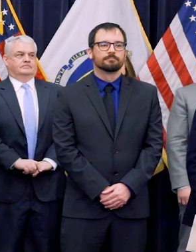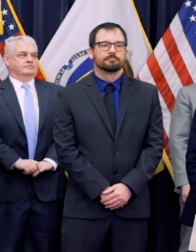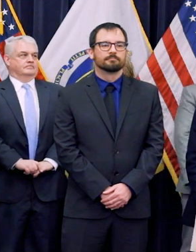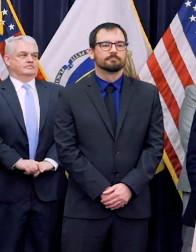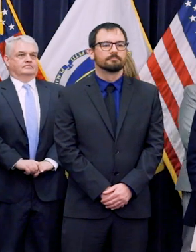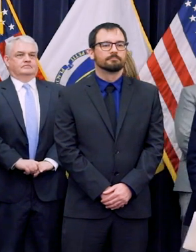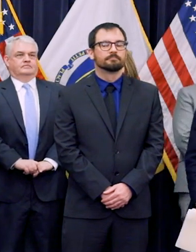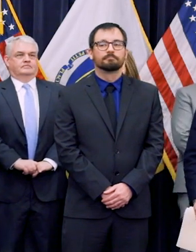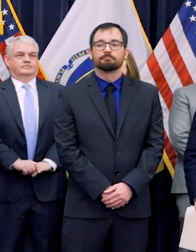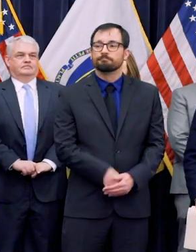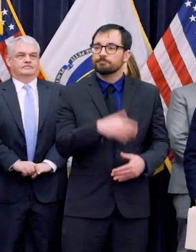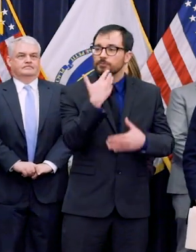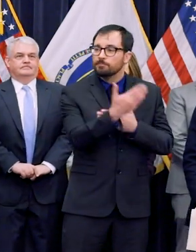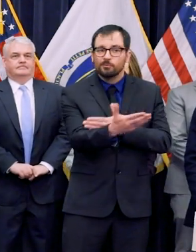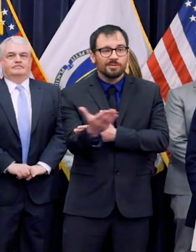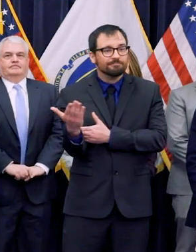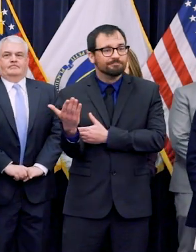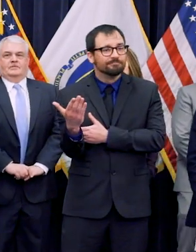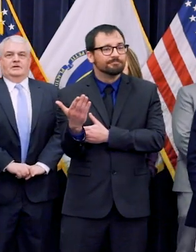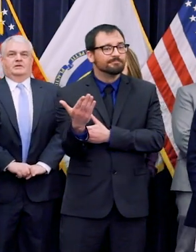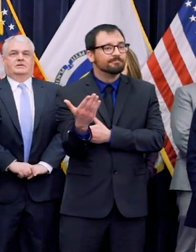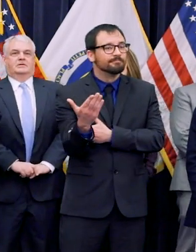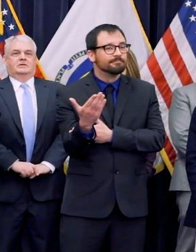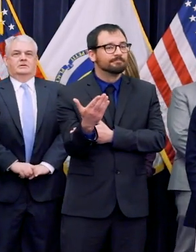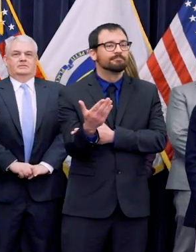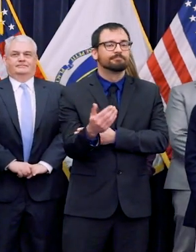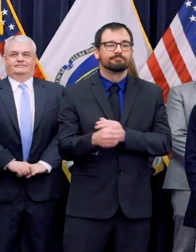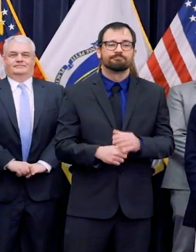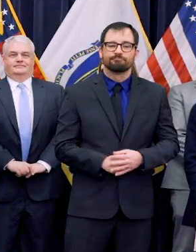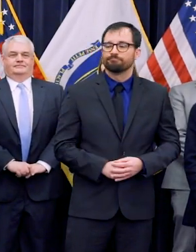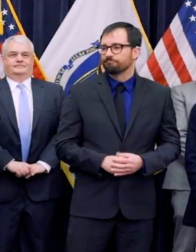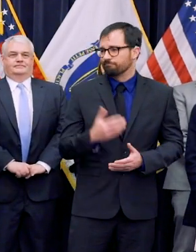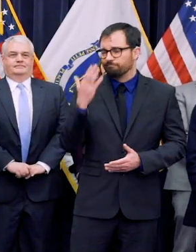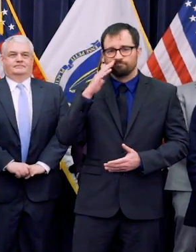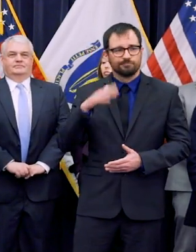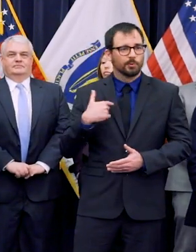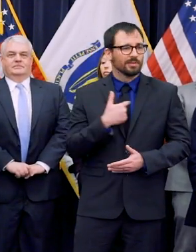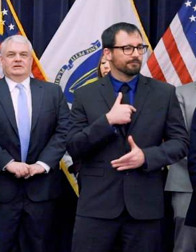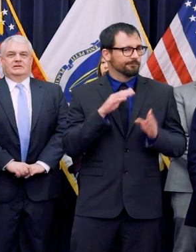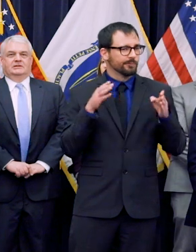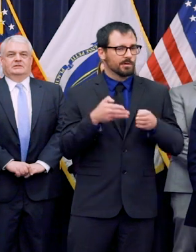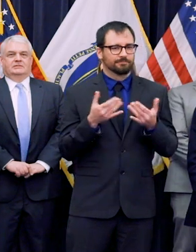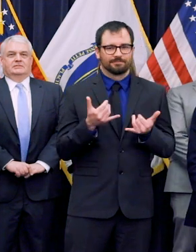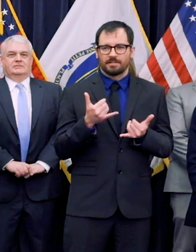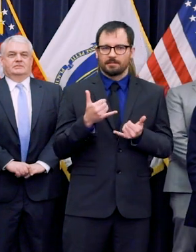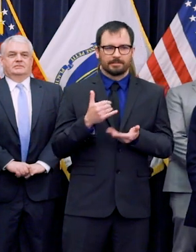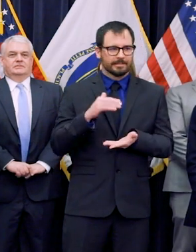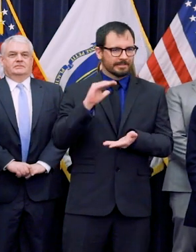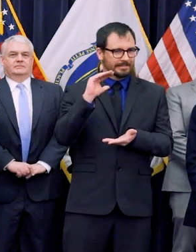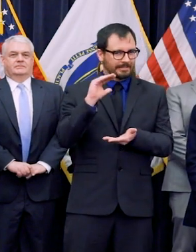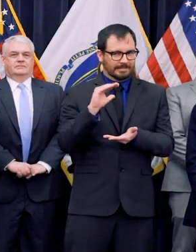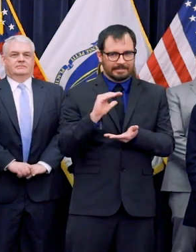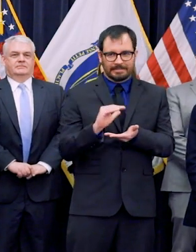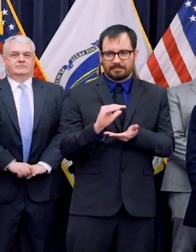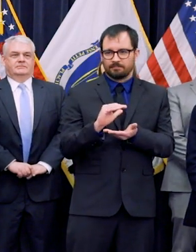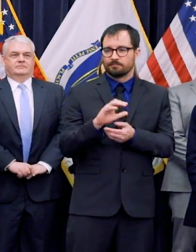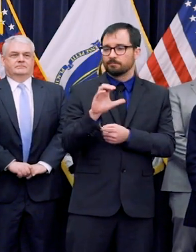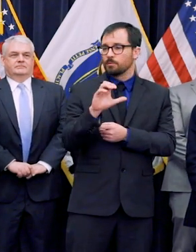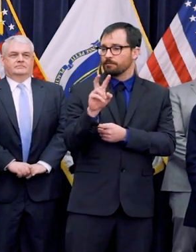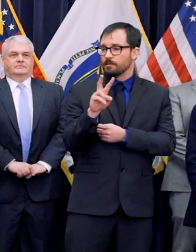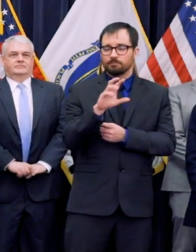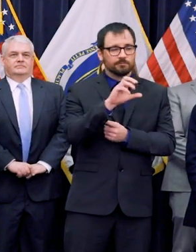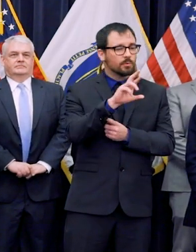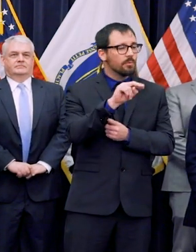Good morning, everybody. Commonwealth, as you know, is focused on monitoring and mitigating the coronavirus outbreak, and we are